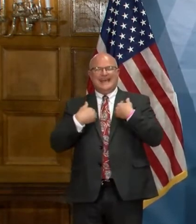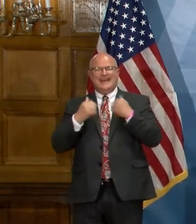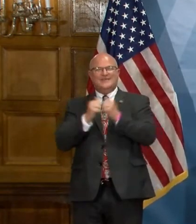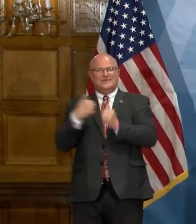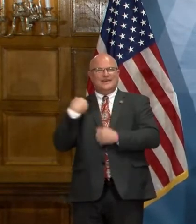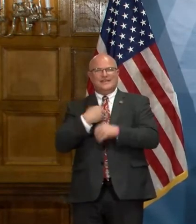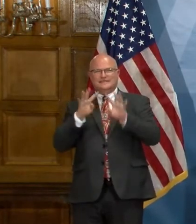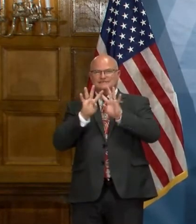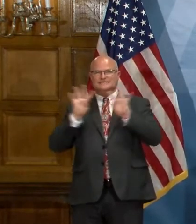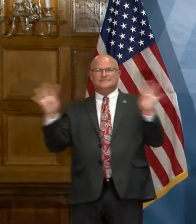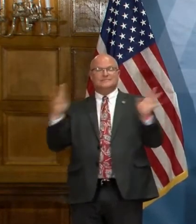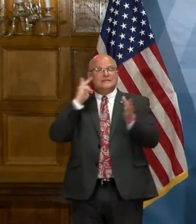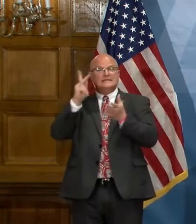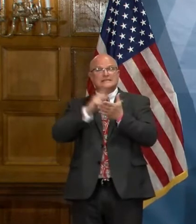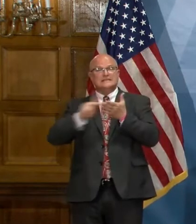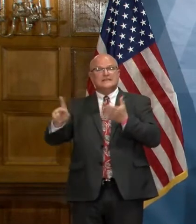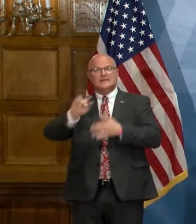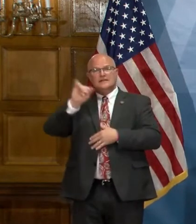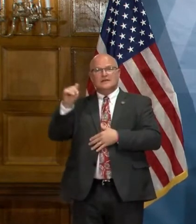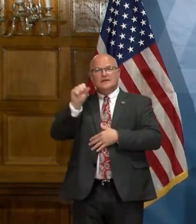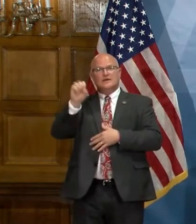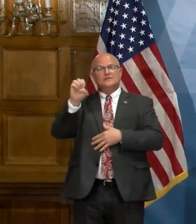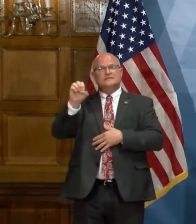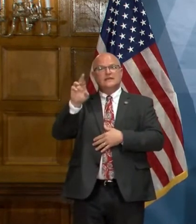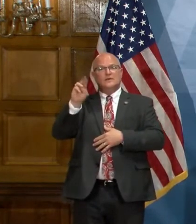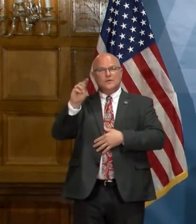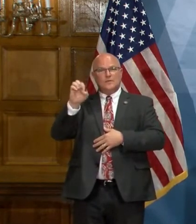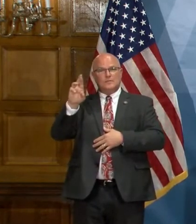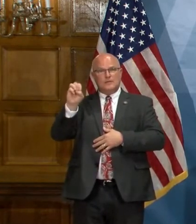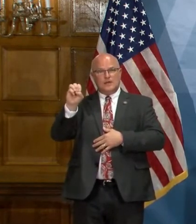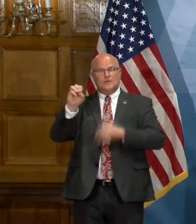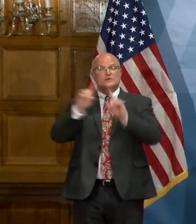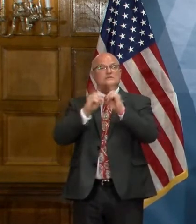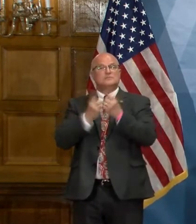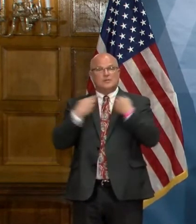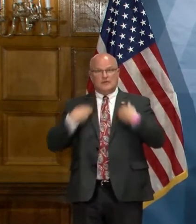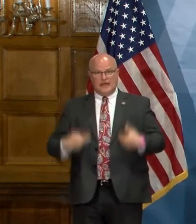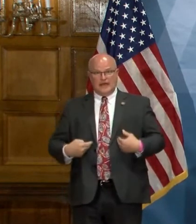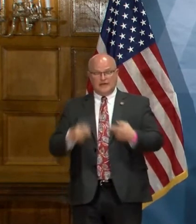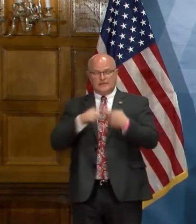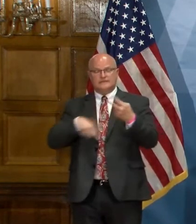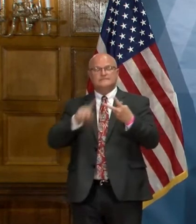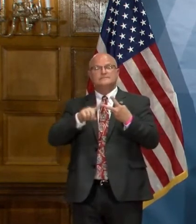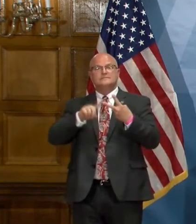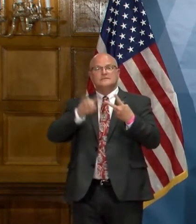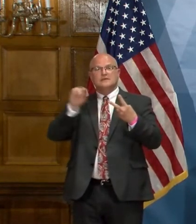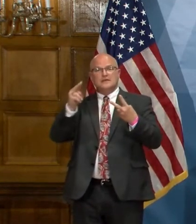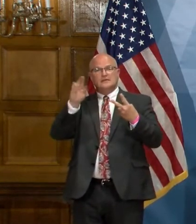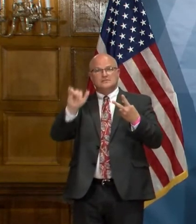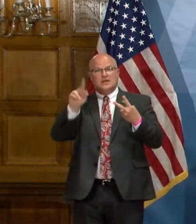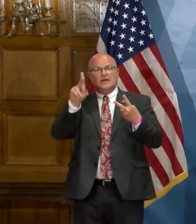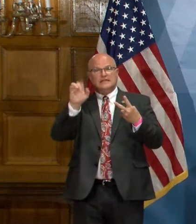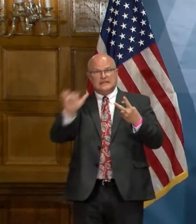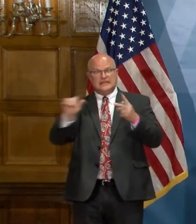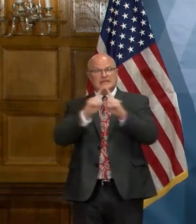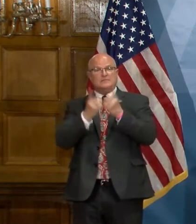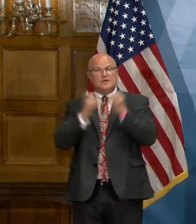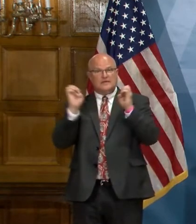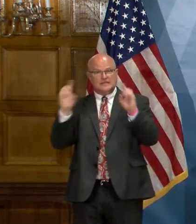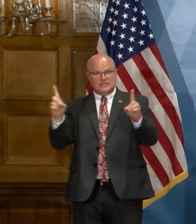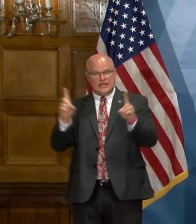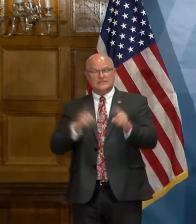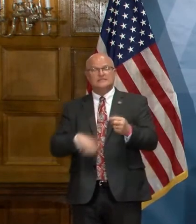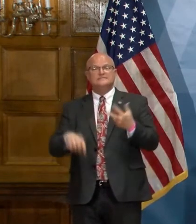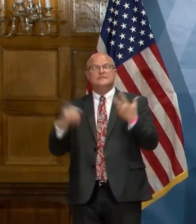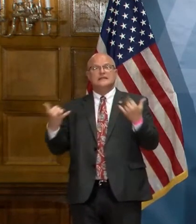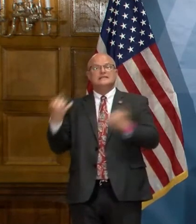by Secretary Jose Romero of the Department of Health, Secretary Johnny Key of the Department of Education,